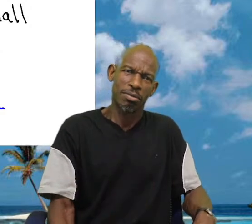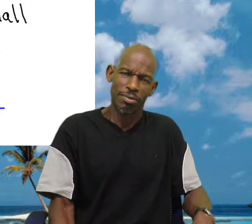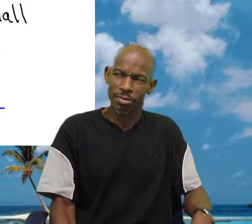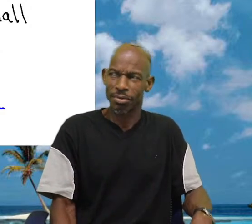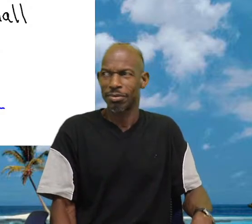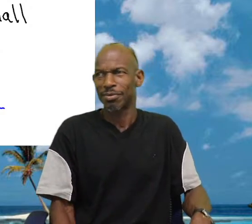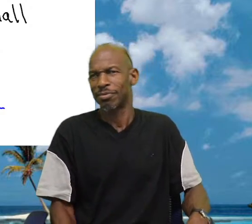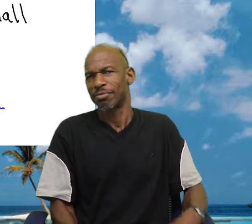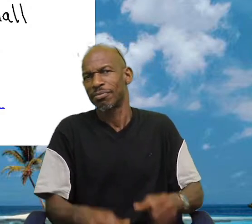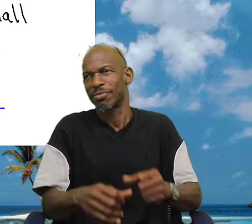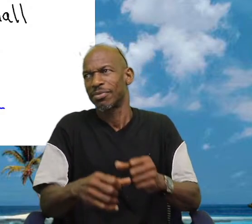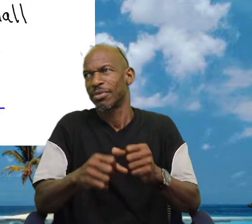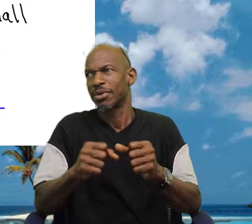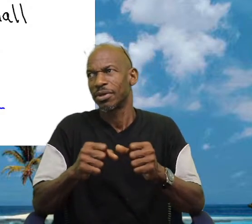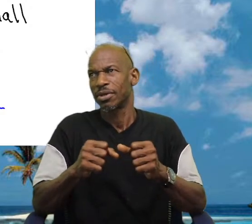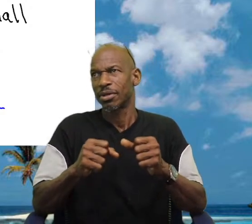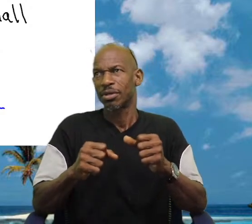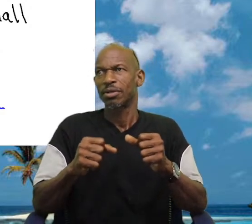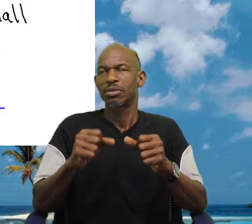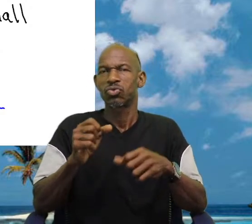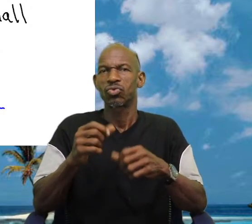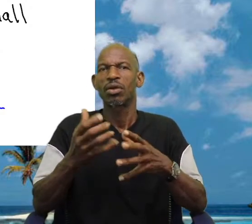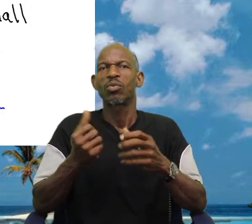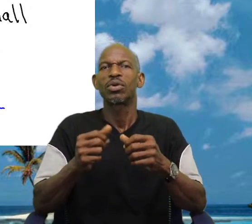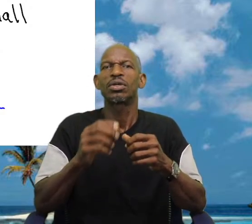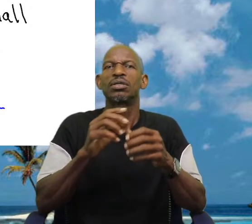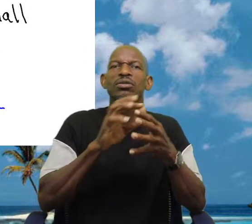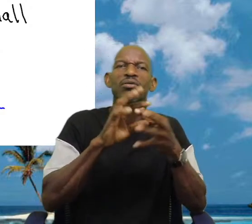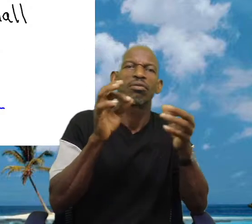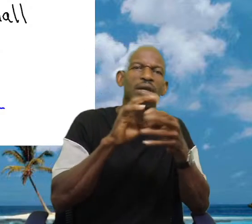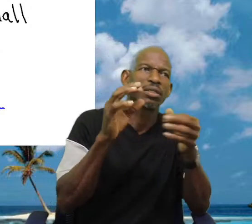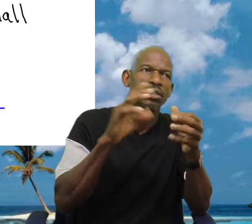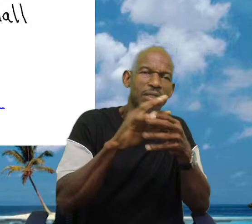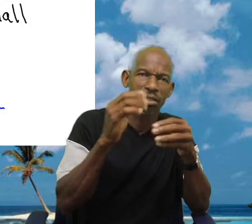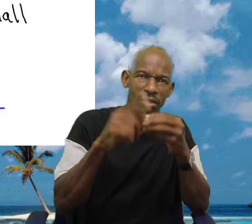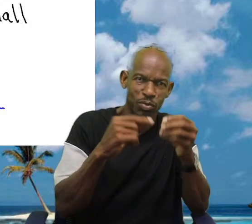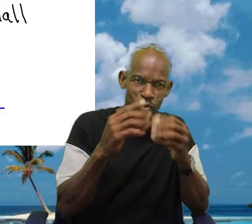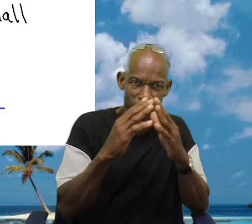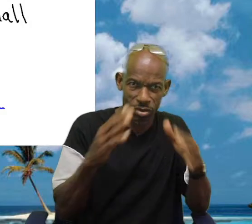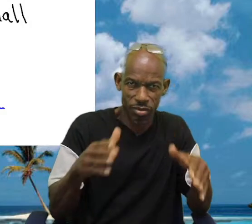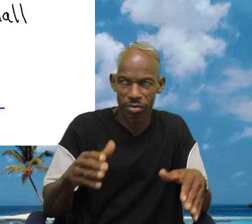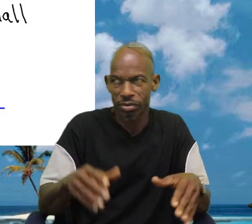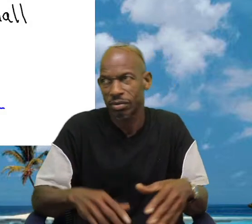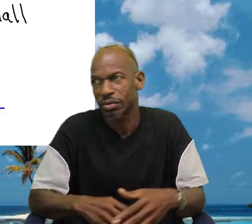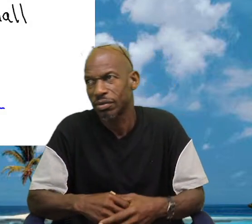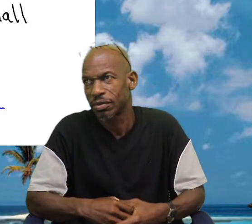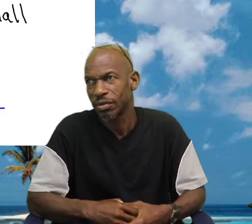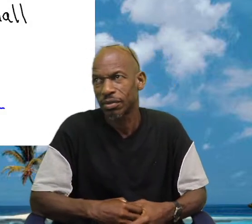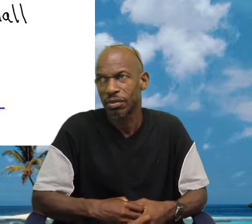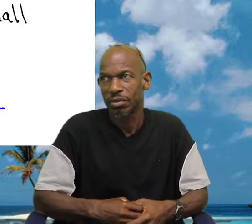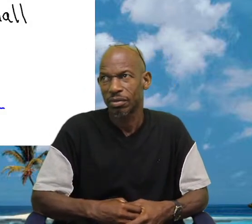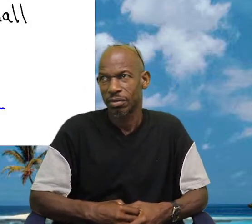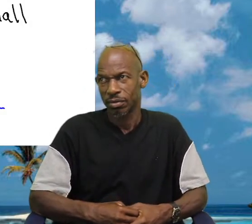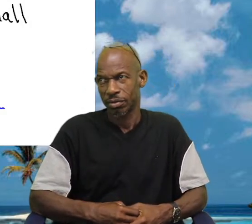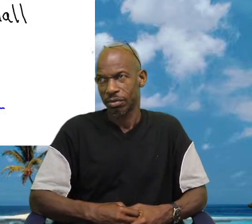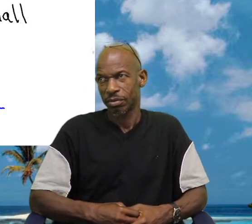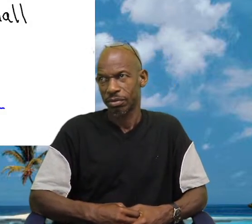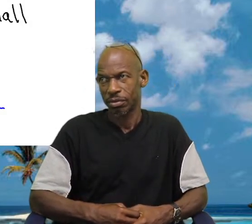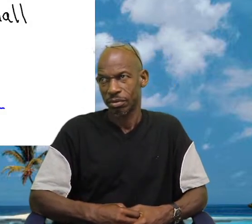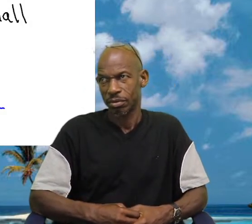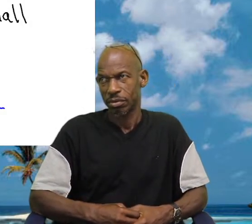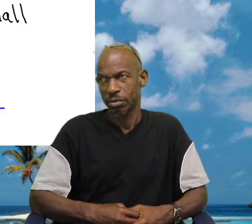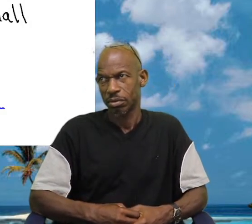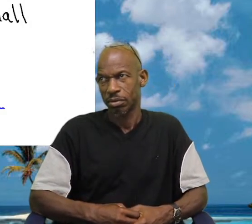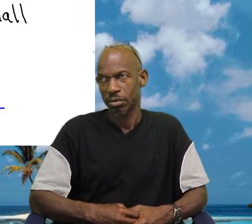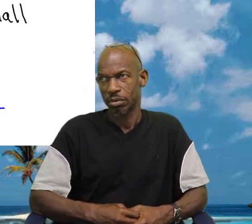want to write sentences about this house. So my sentences now. So we're going